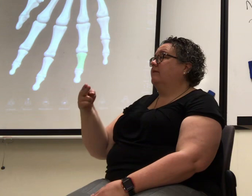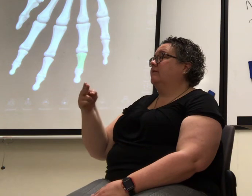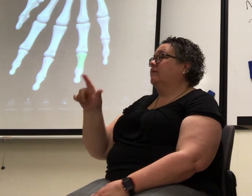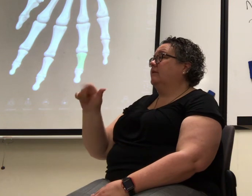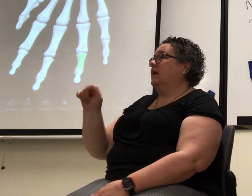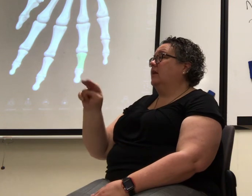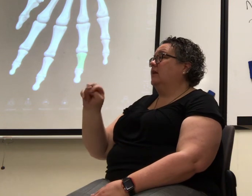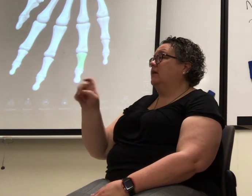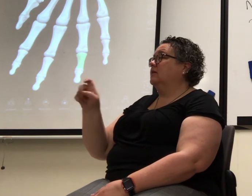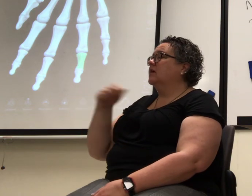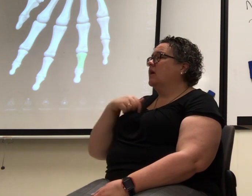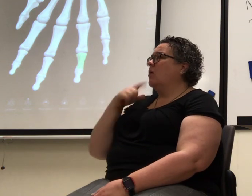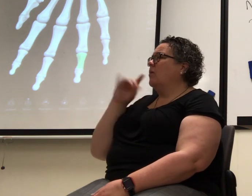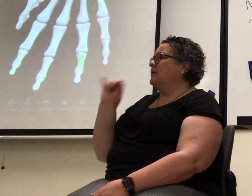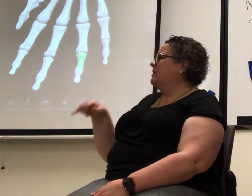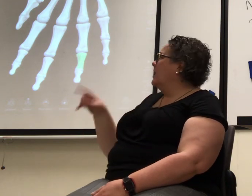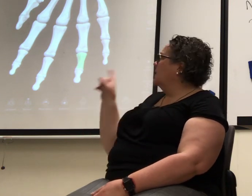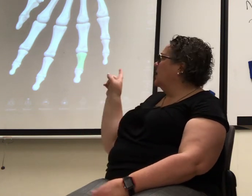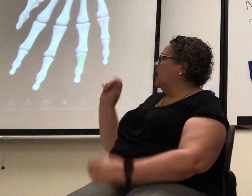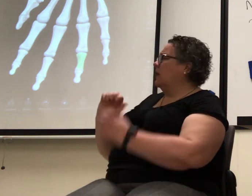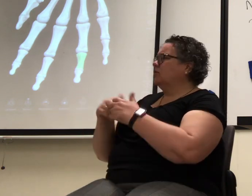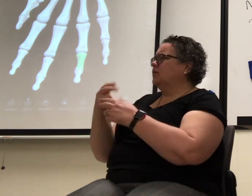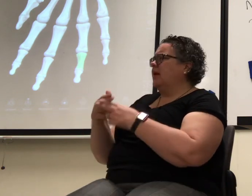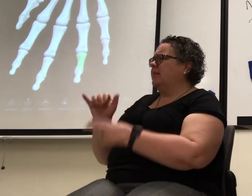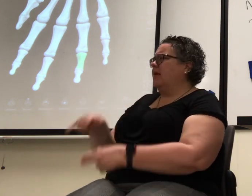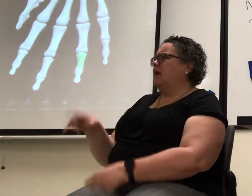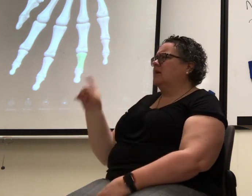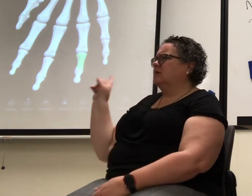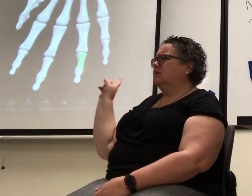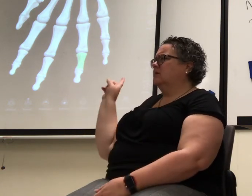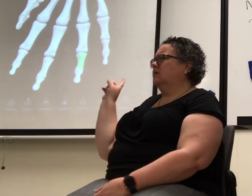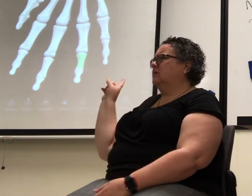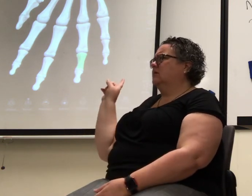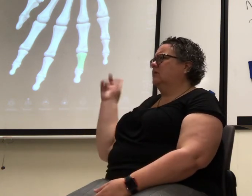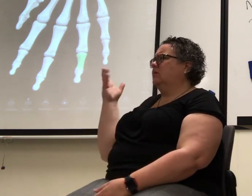What's highlighted there? How would you name